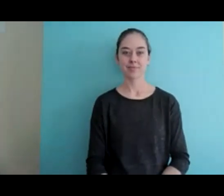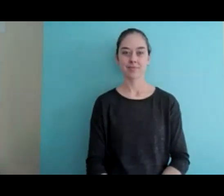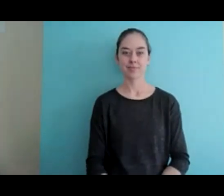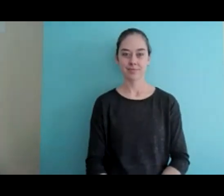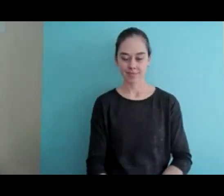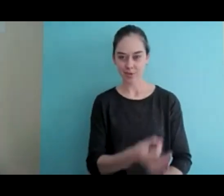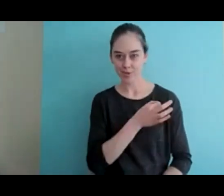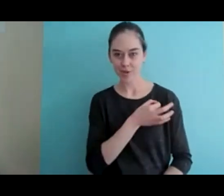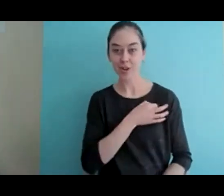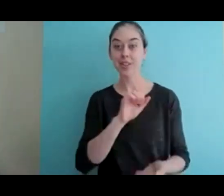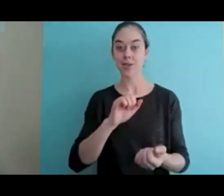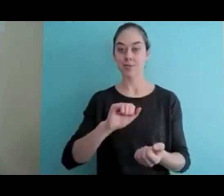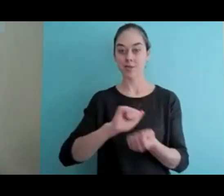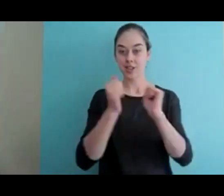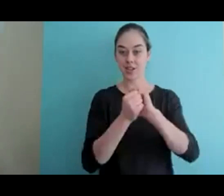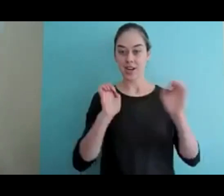Good. Okay, next one.